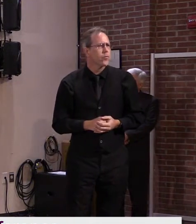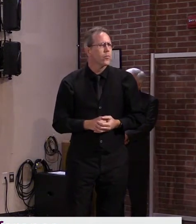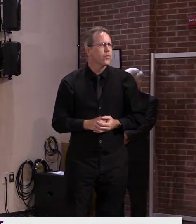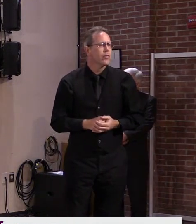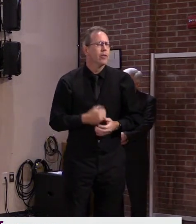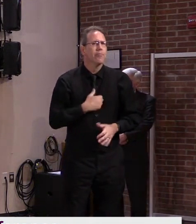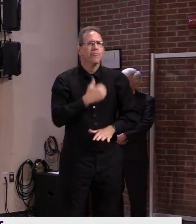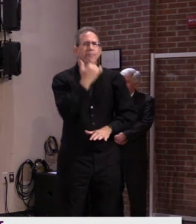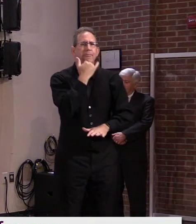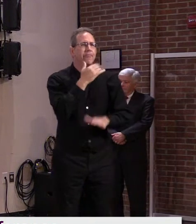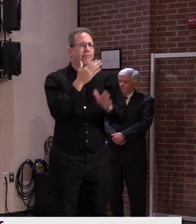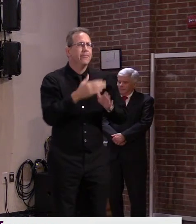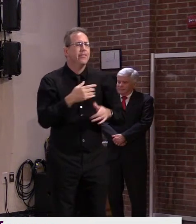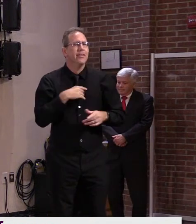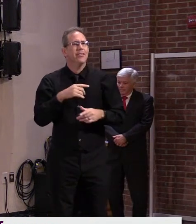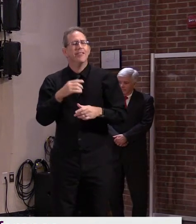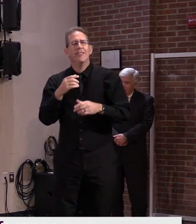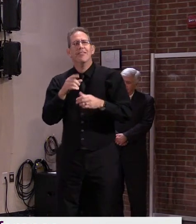program.